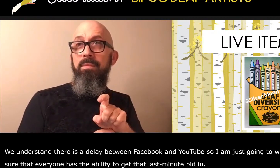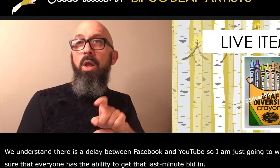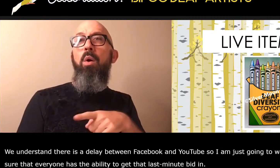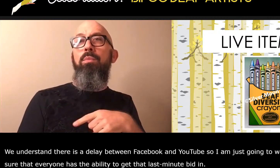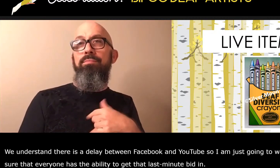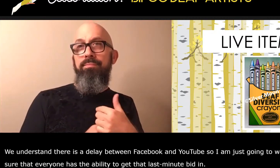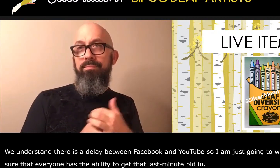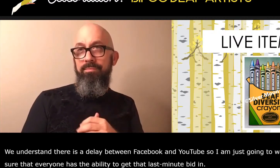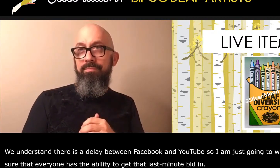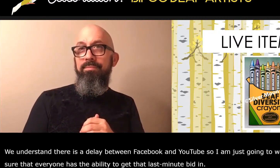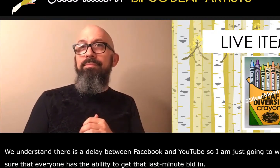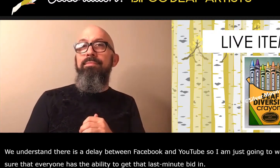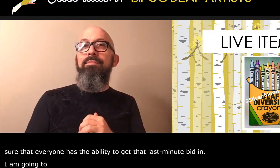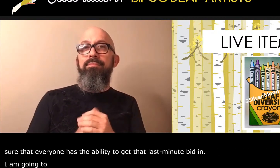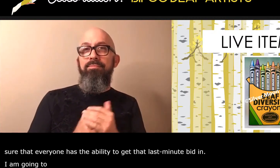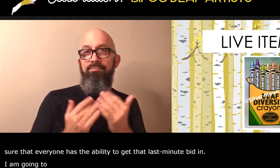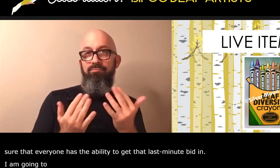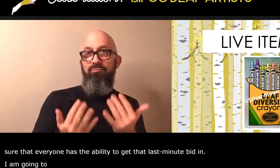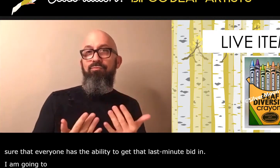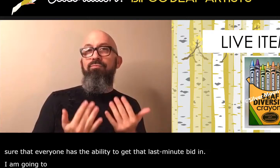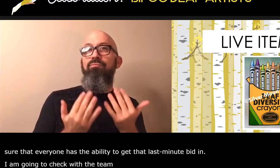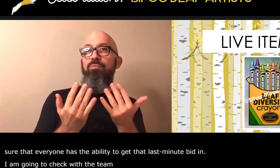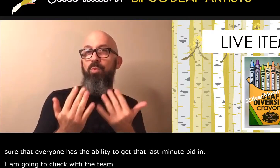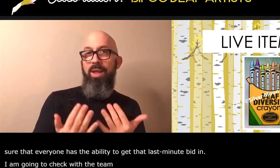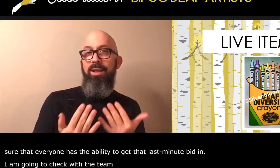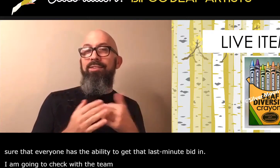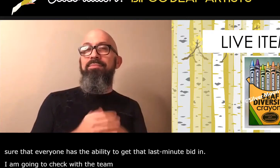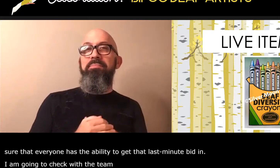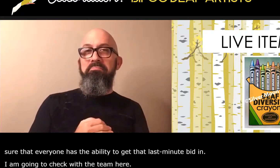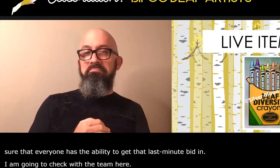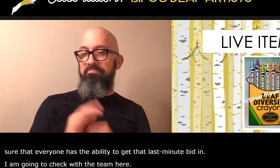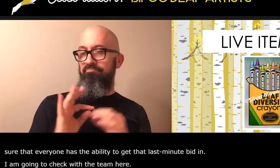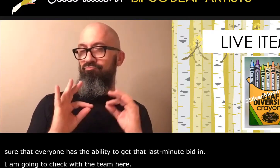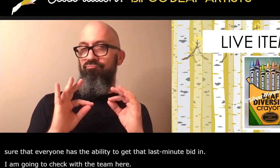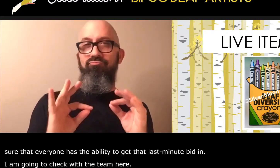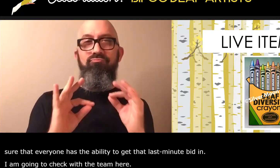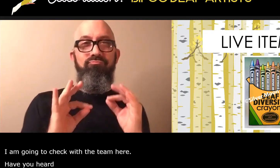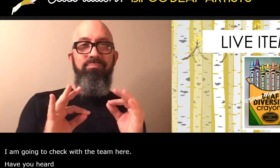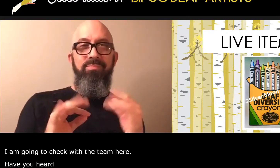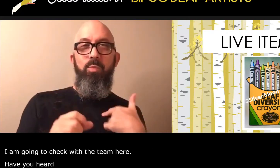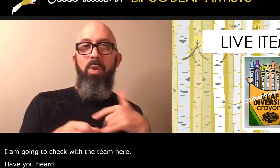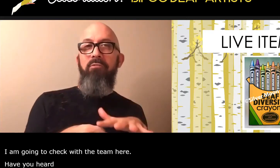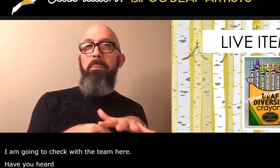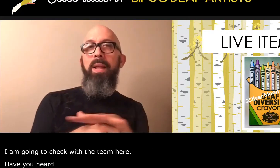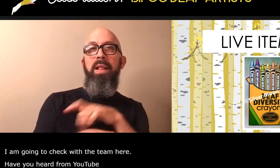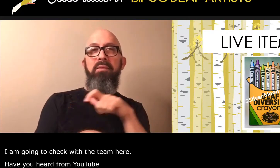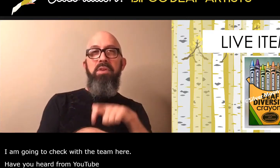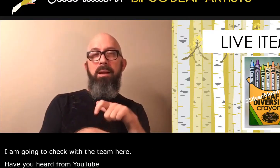I'm going to check with the team here. Have you heard from YouTube?